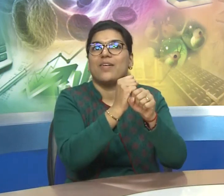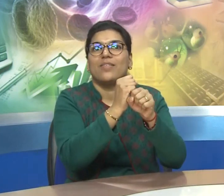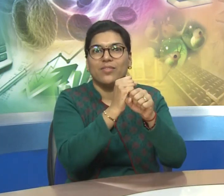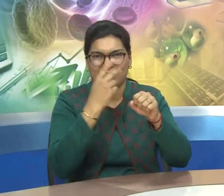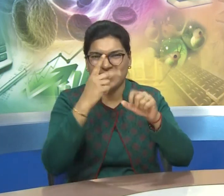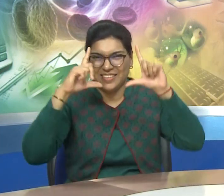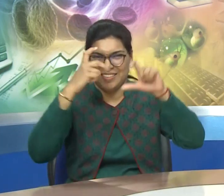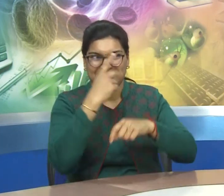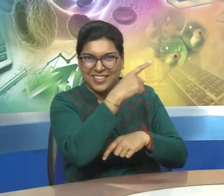examples.